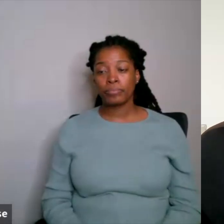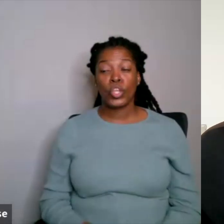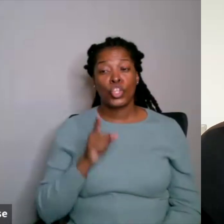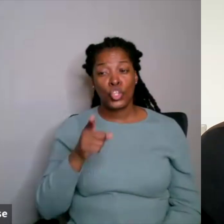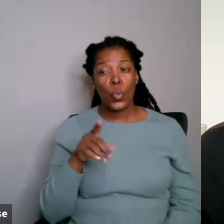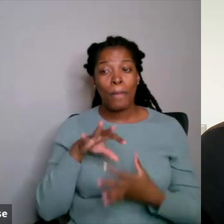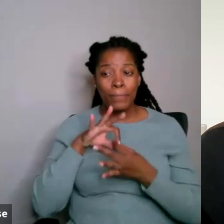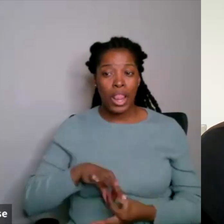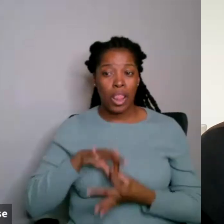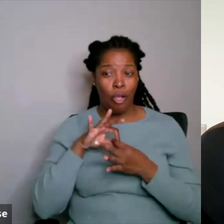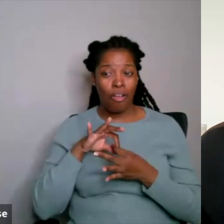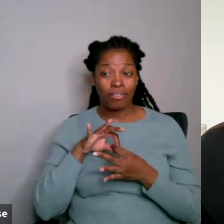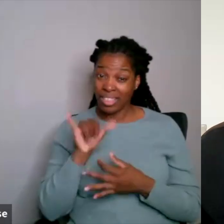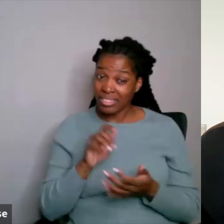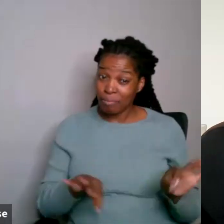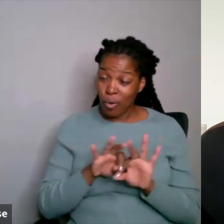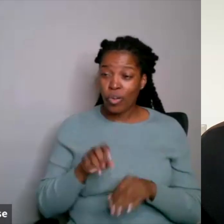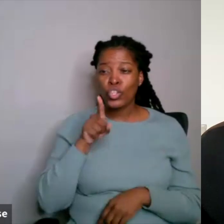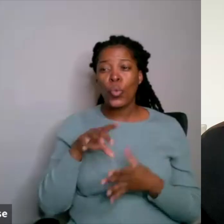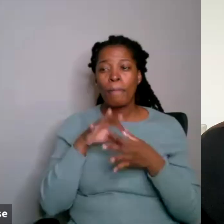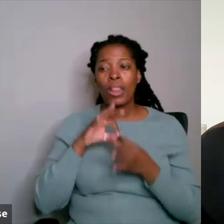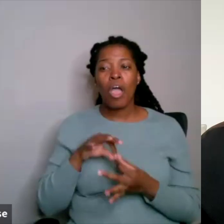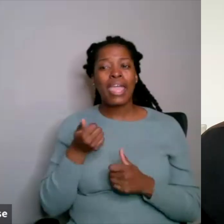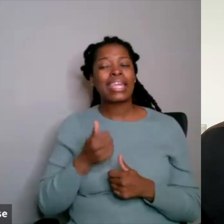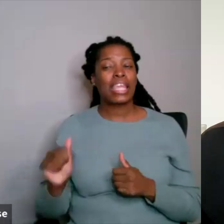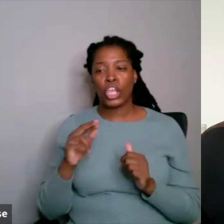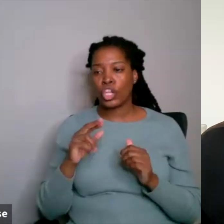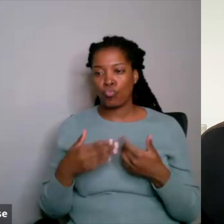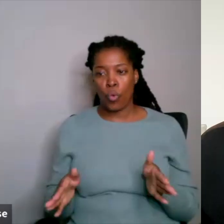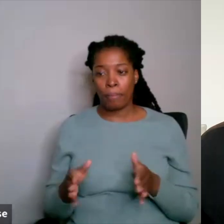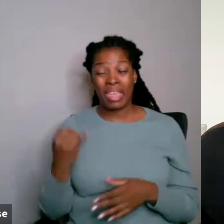You belong in any room. If you take nothing